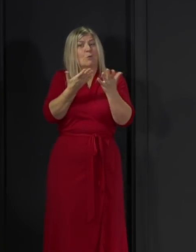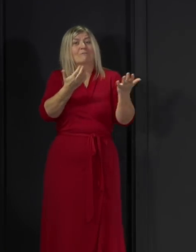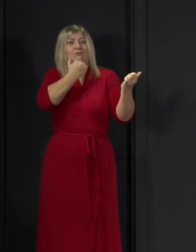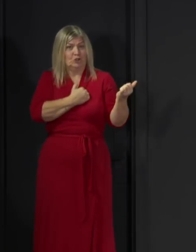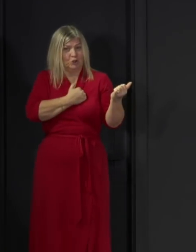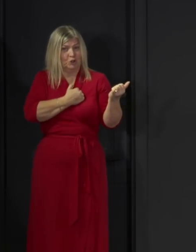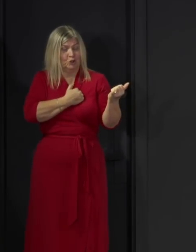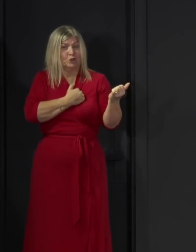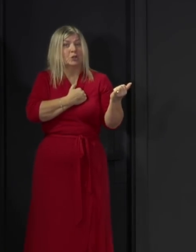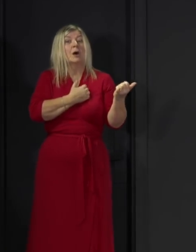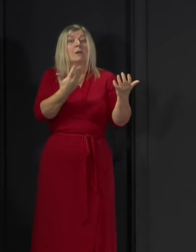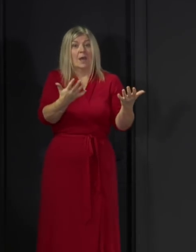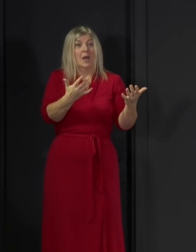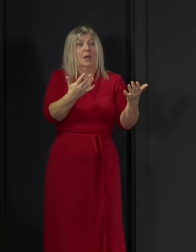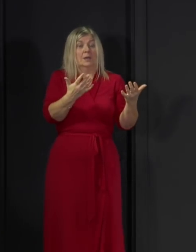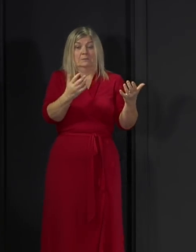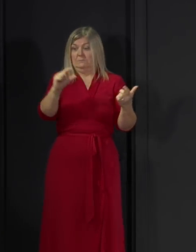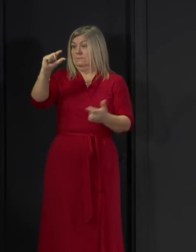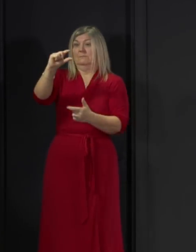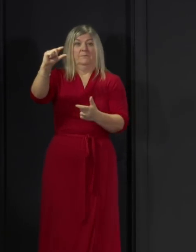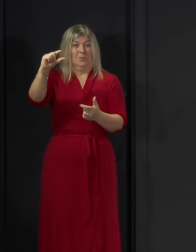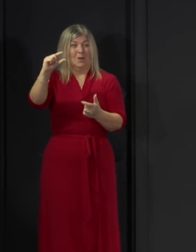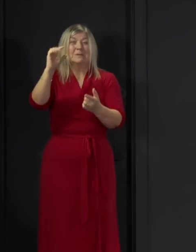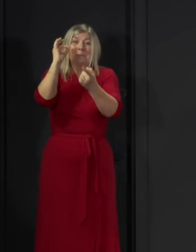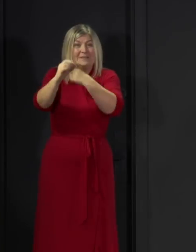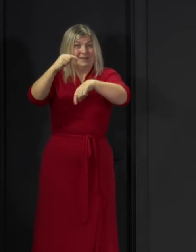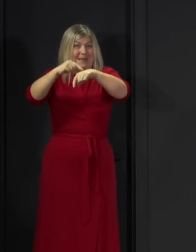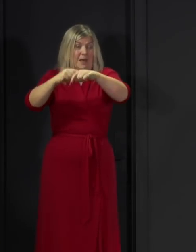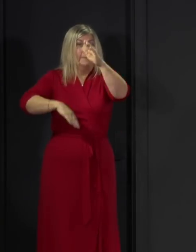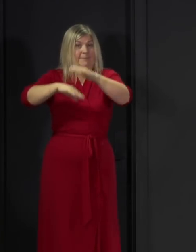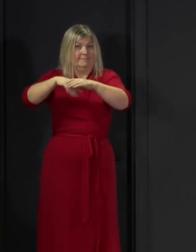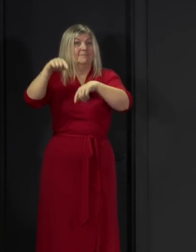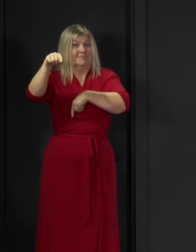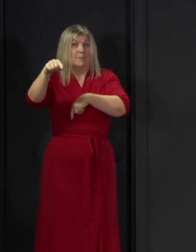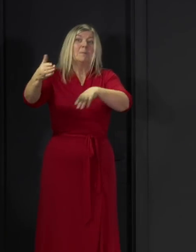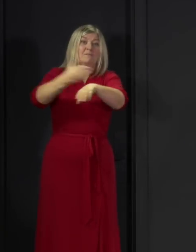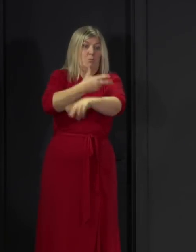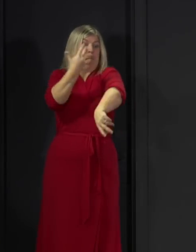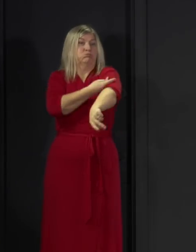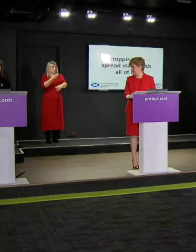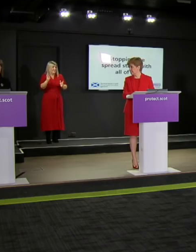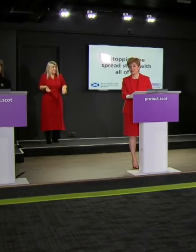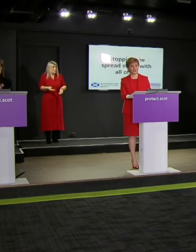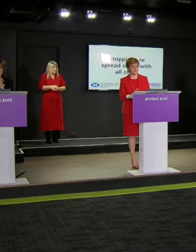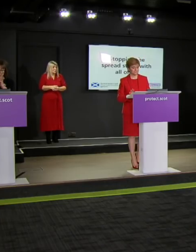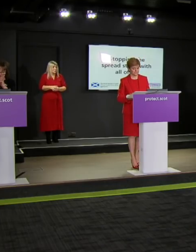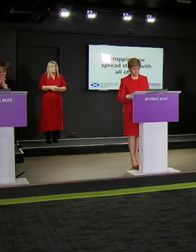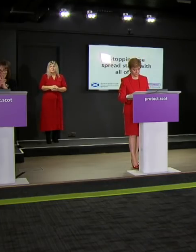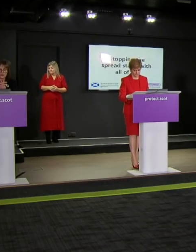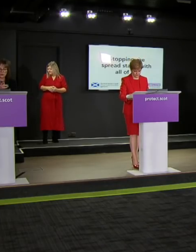there are limitations on this, which we are working through and have been working through very constructively. But I'll hand over to the Health